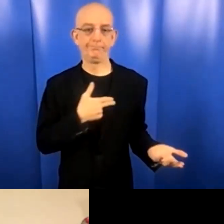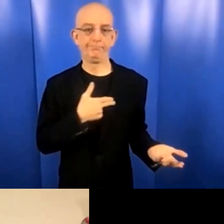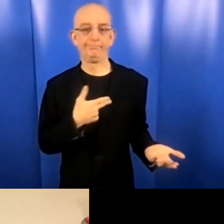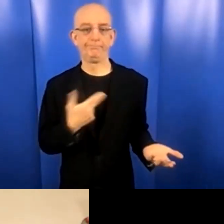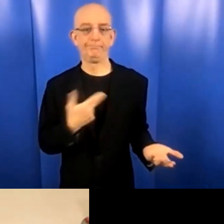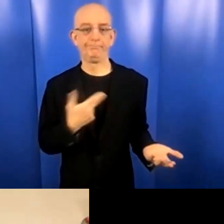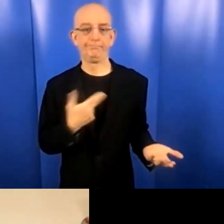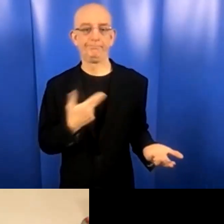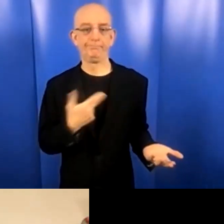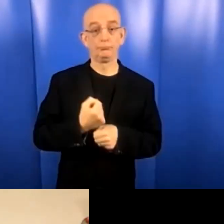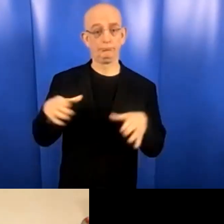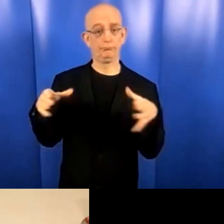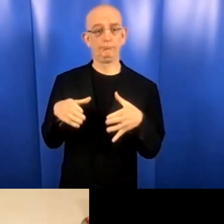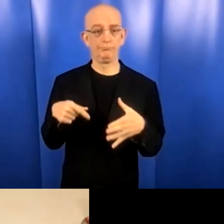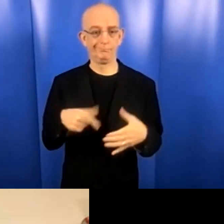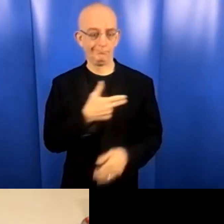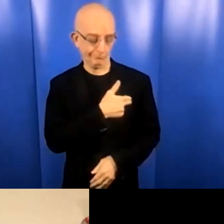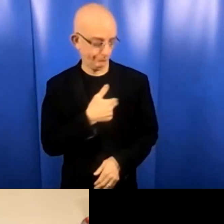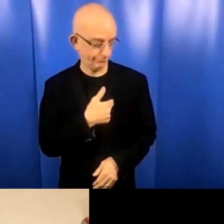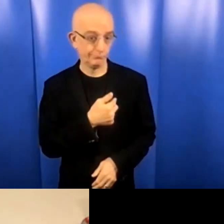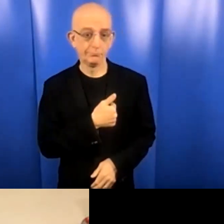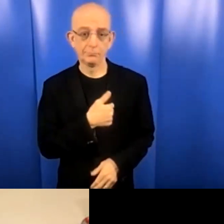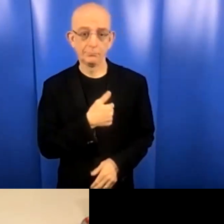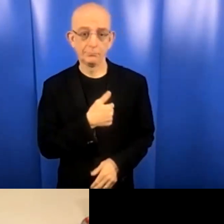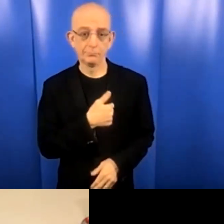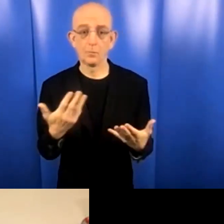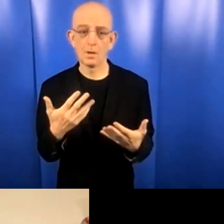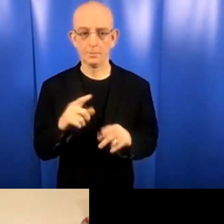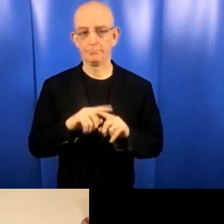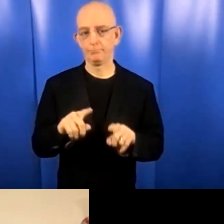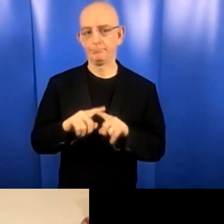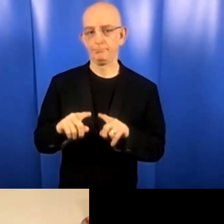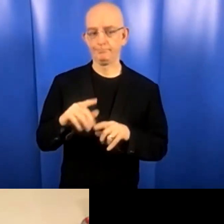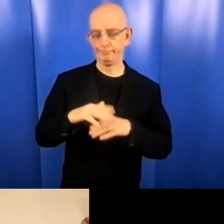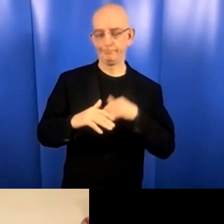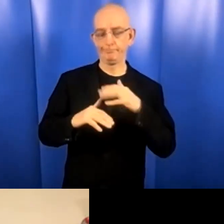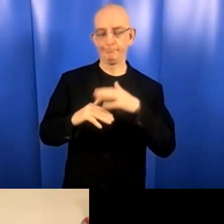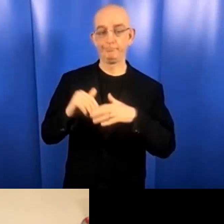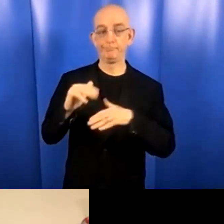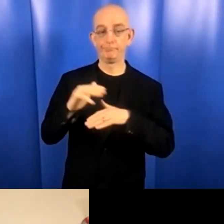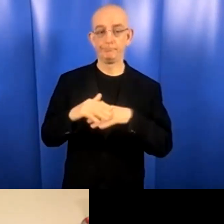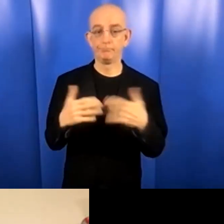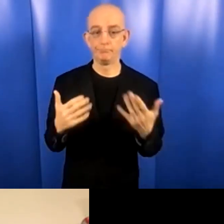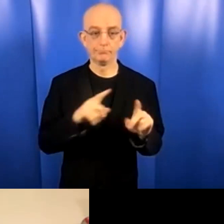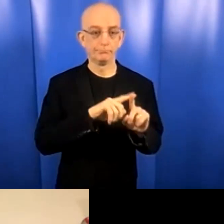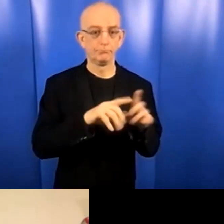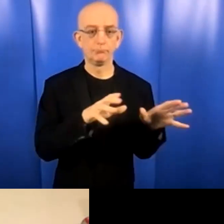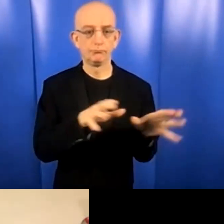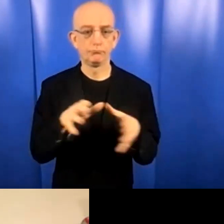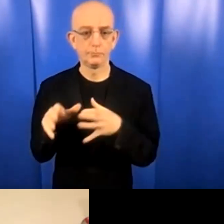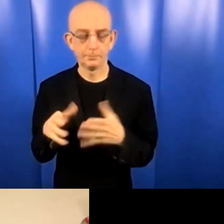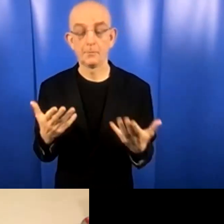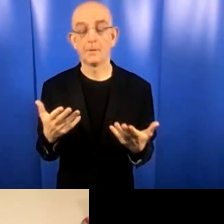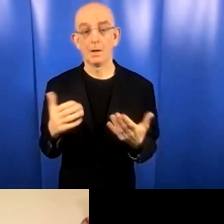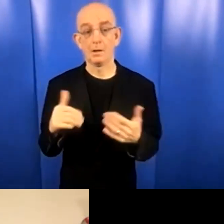and multiple groups, the first challenge that we have is within our constituency. And when I say within